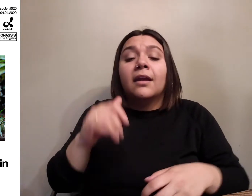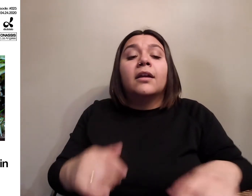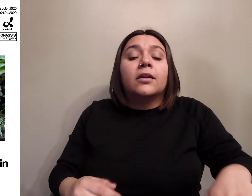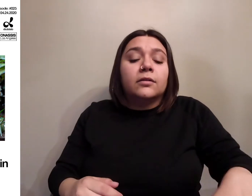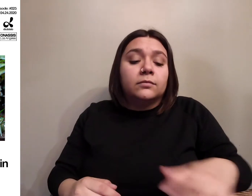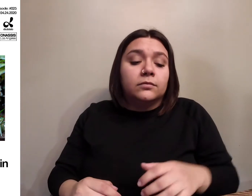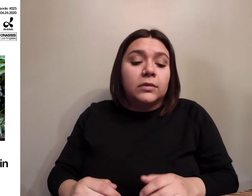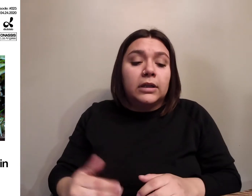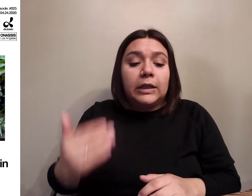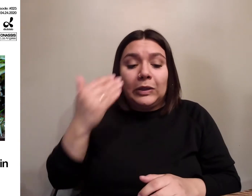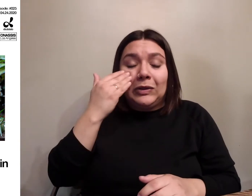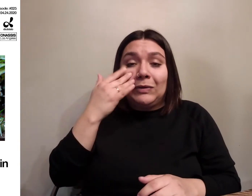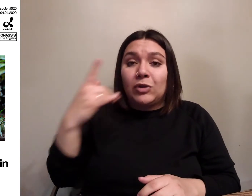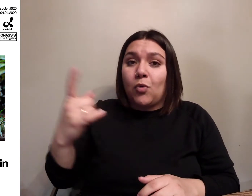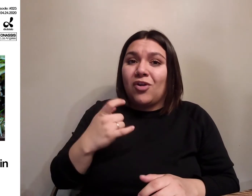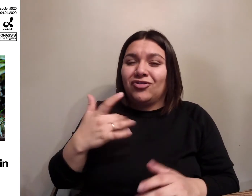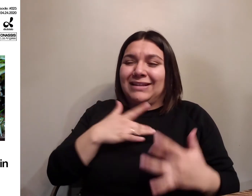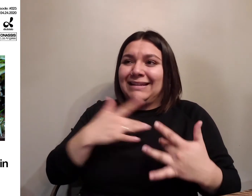moment?